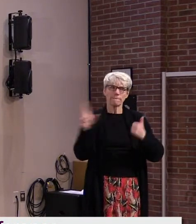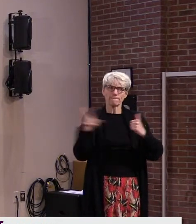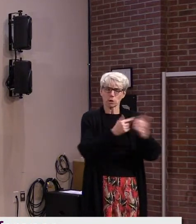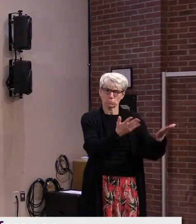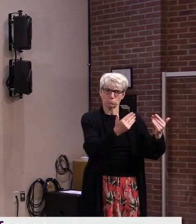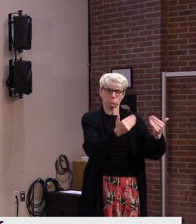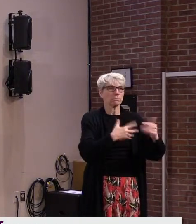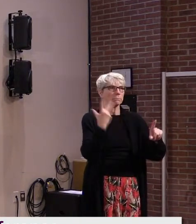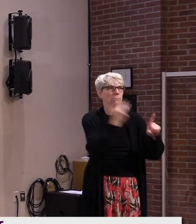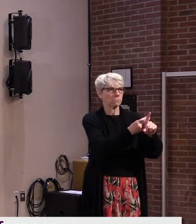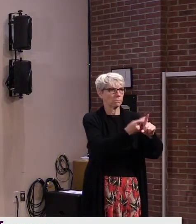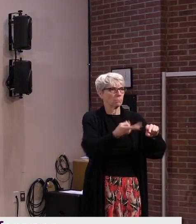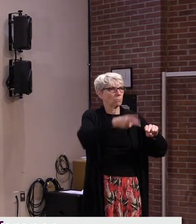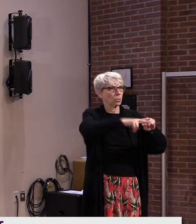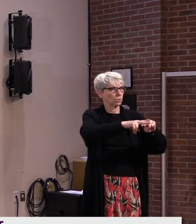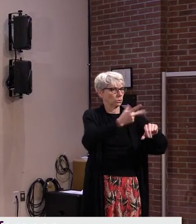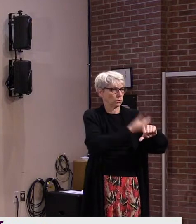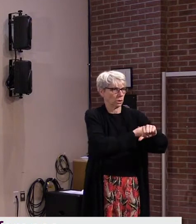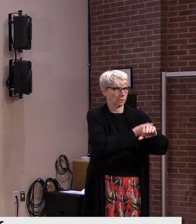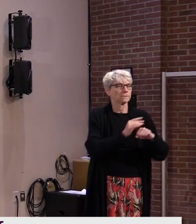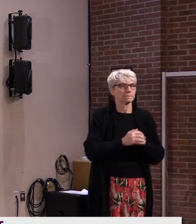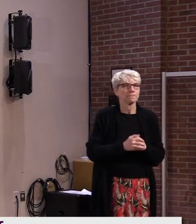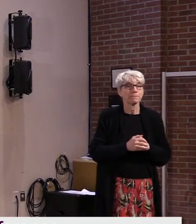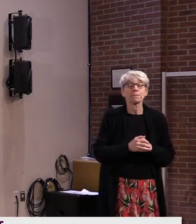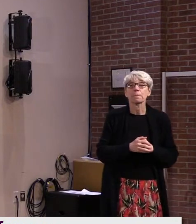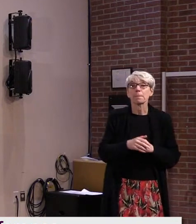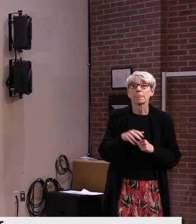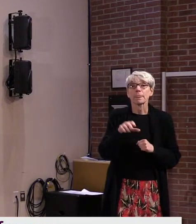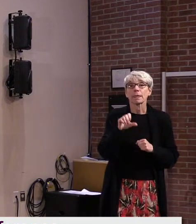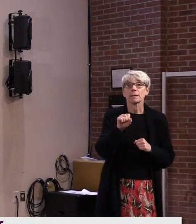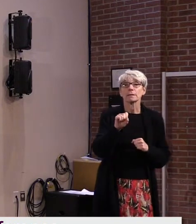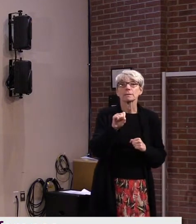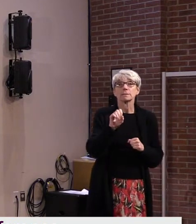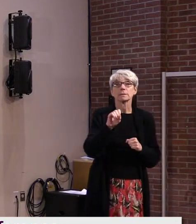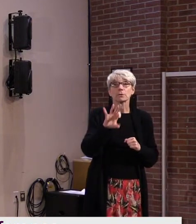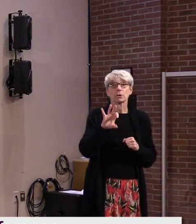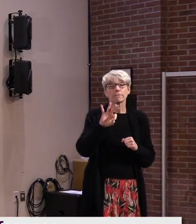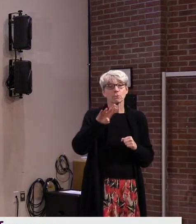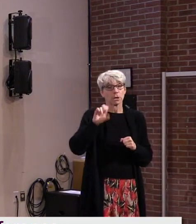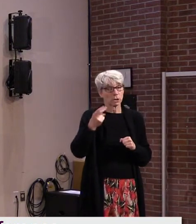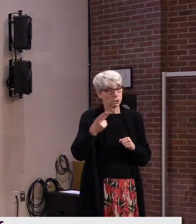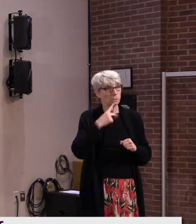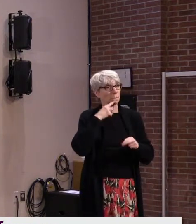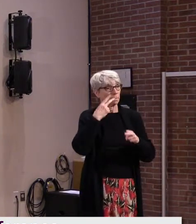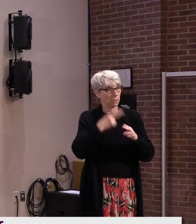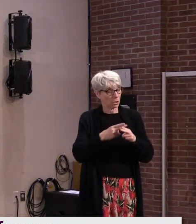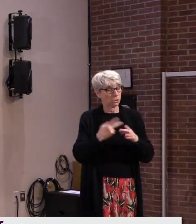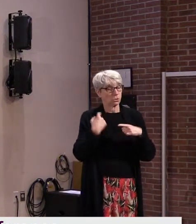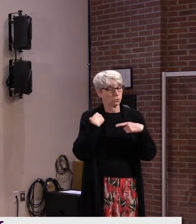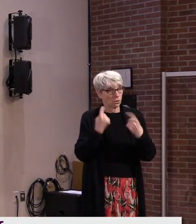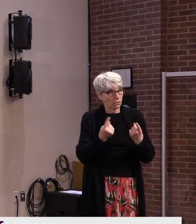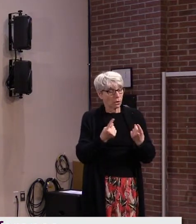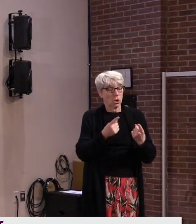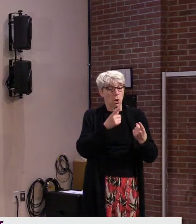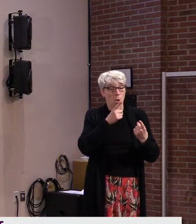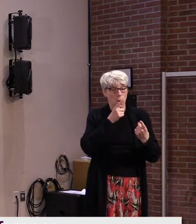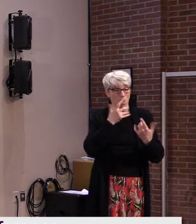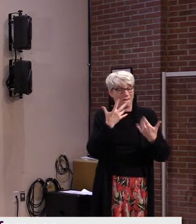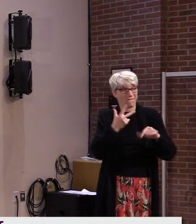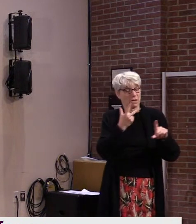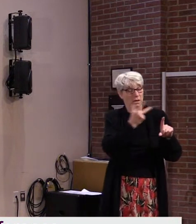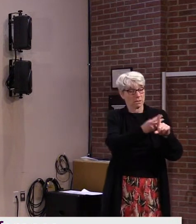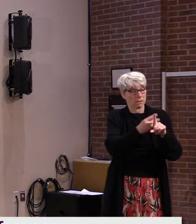As Secretary Smith has mentioned, we've been vaccinating older Vermonters who received their second dose of